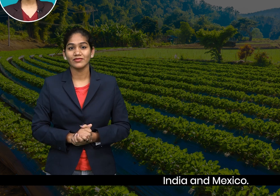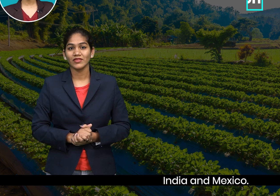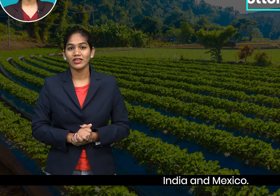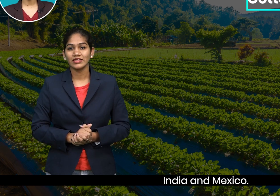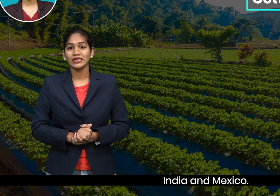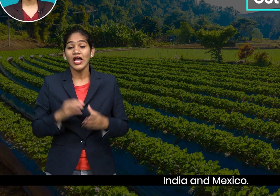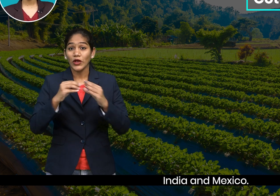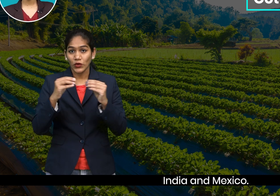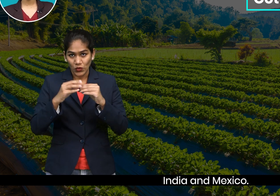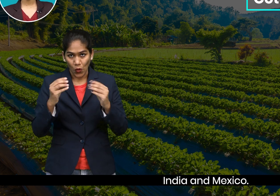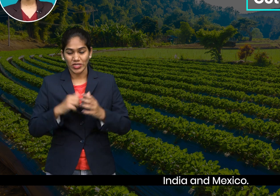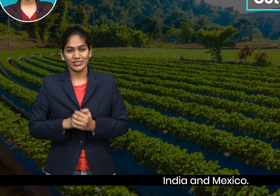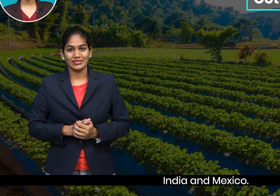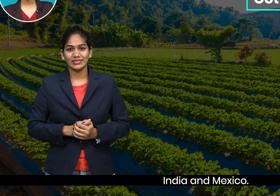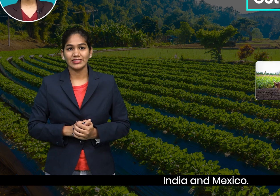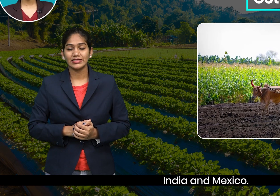Cotton.